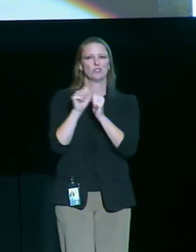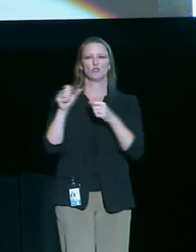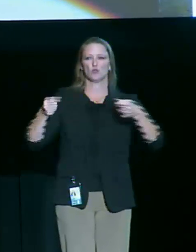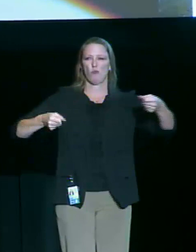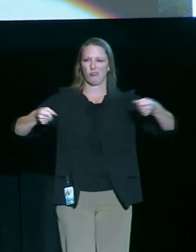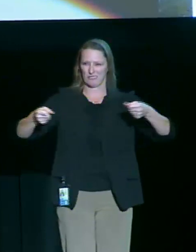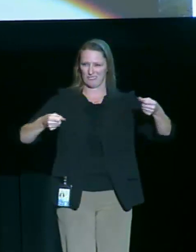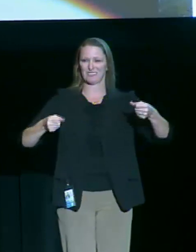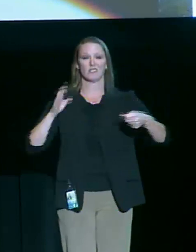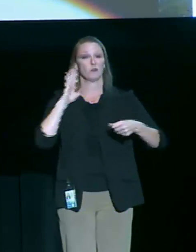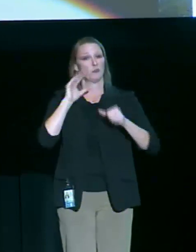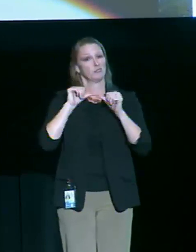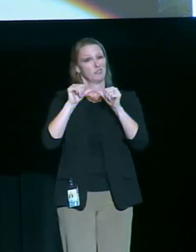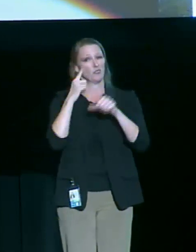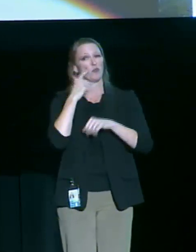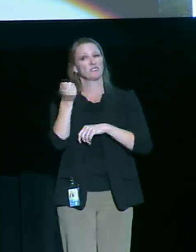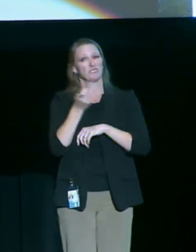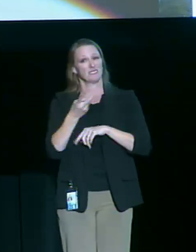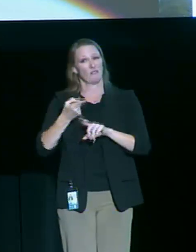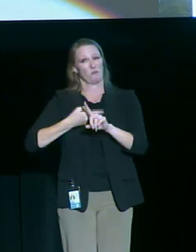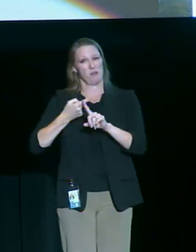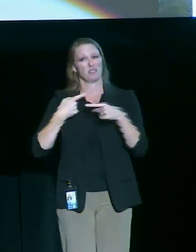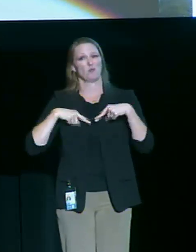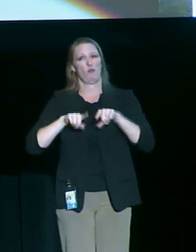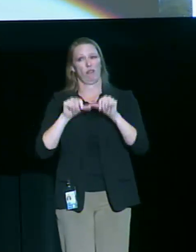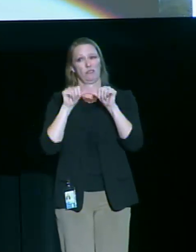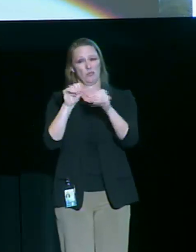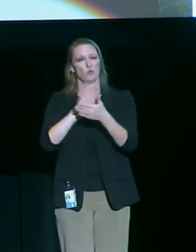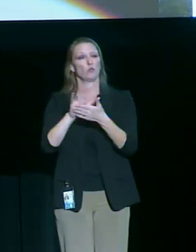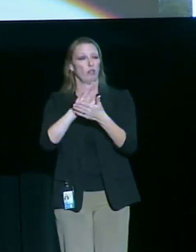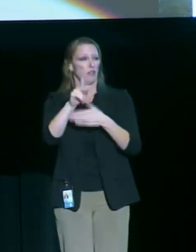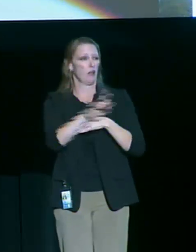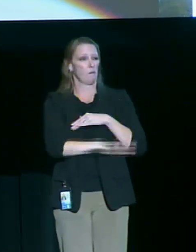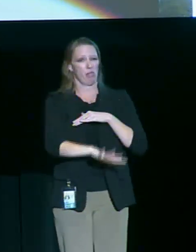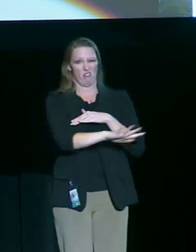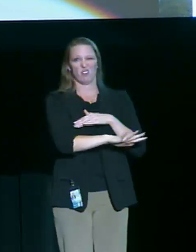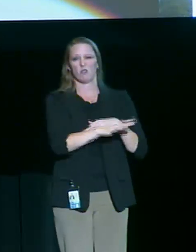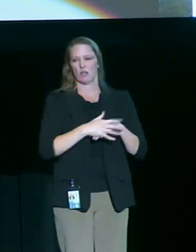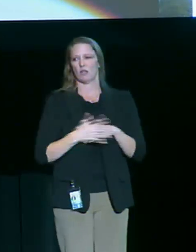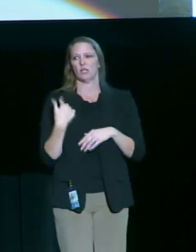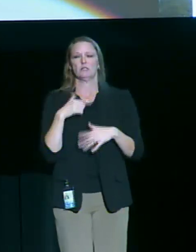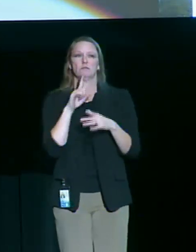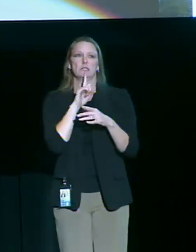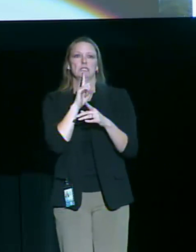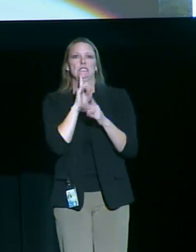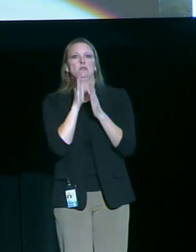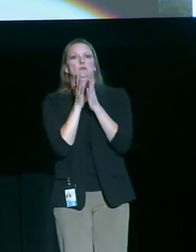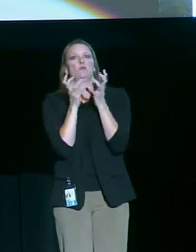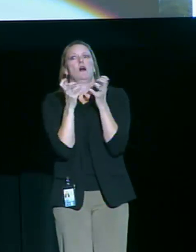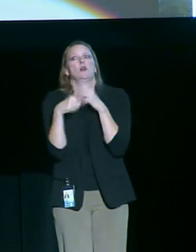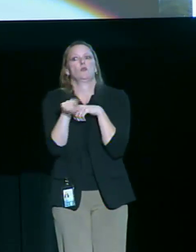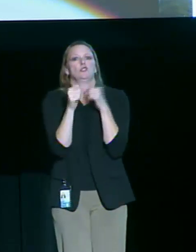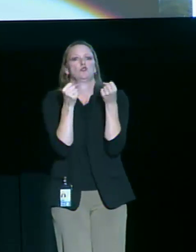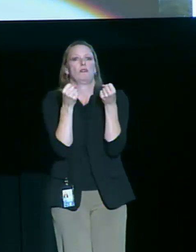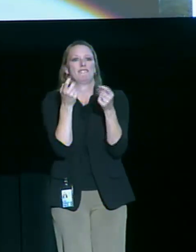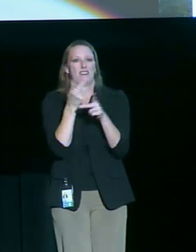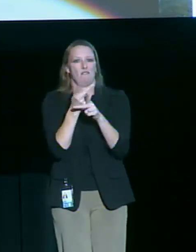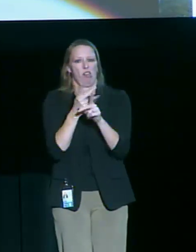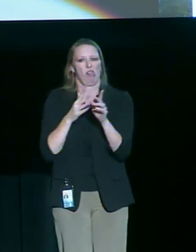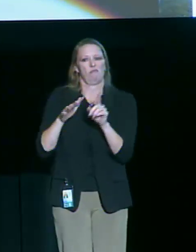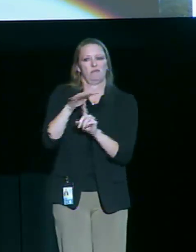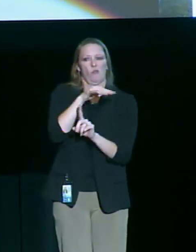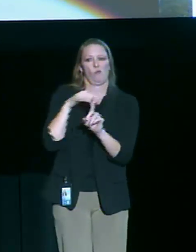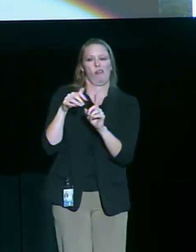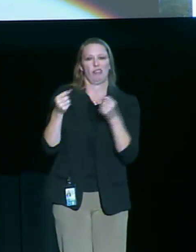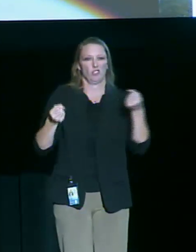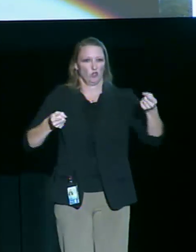several months as they clear the debris basin. We want you to drive carefully around these trucks and give yourself some